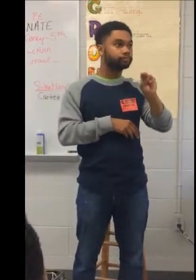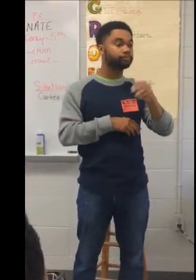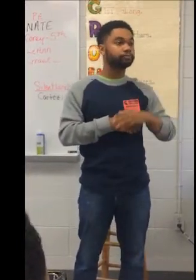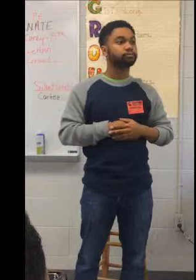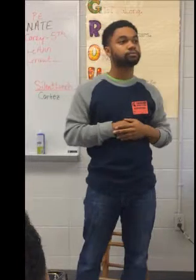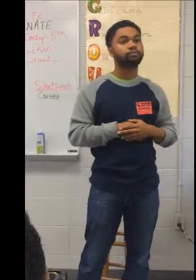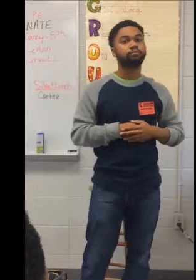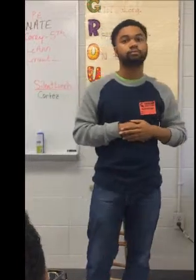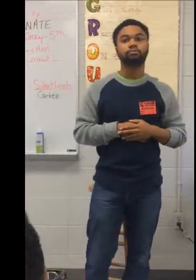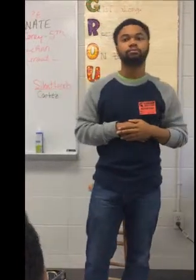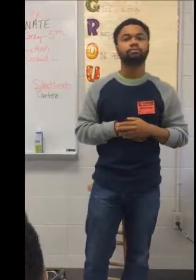we do, Tyson?